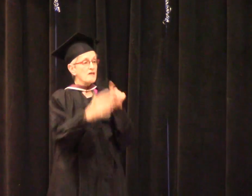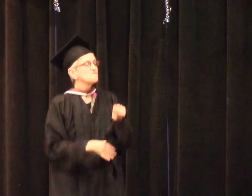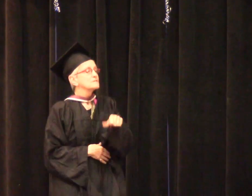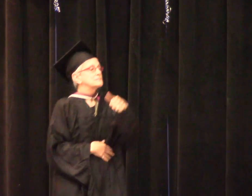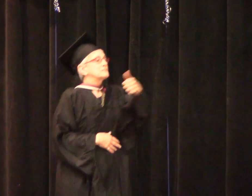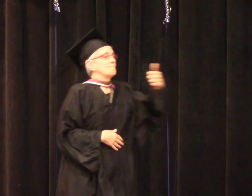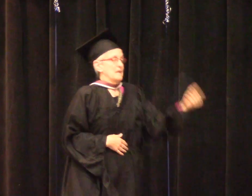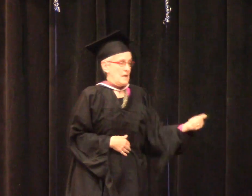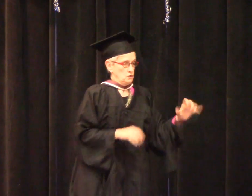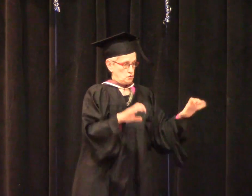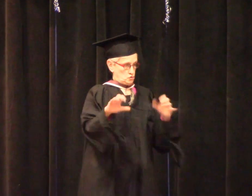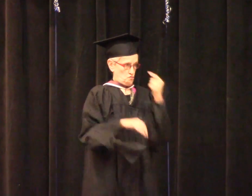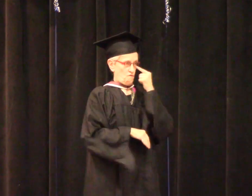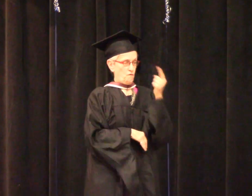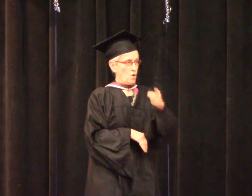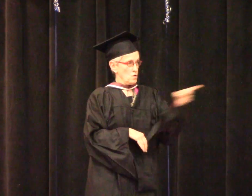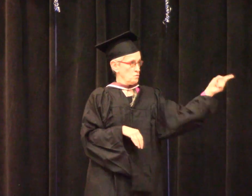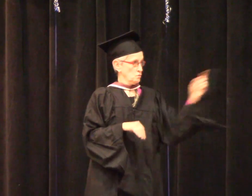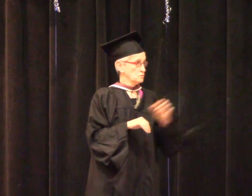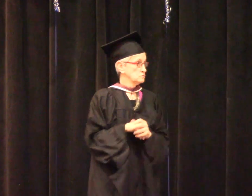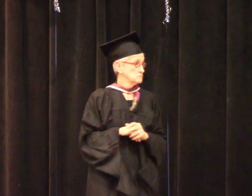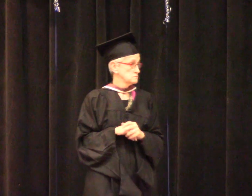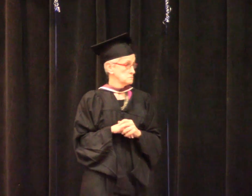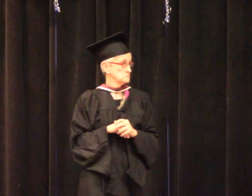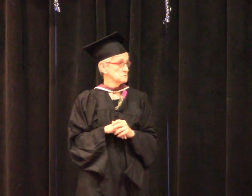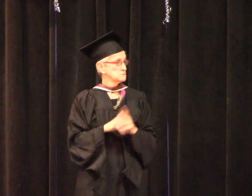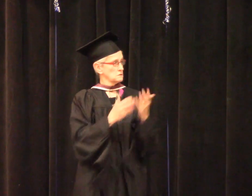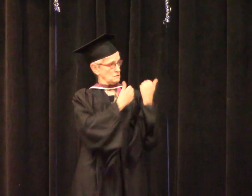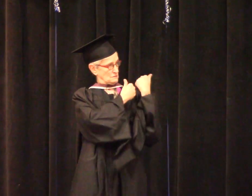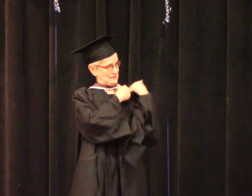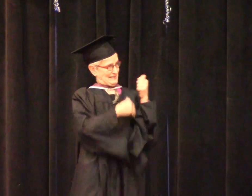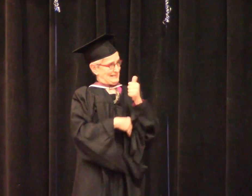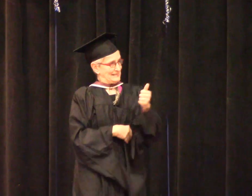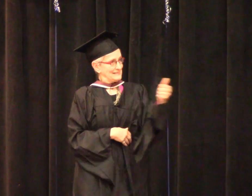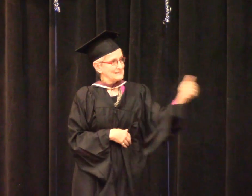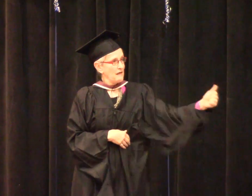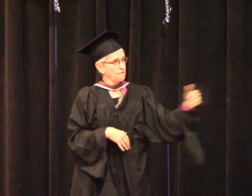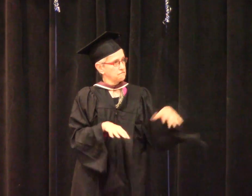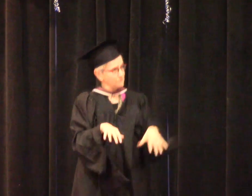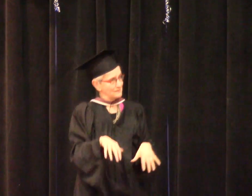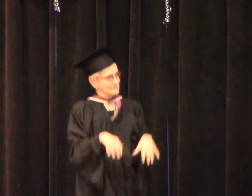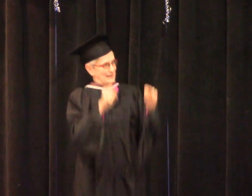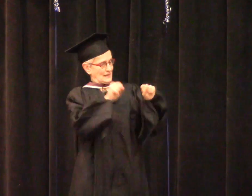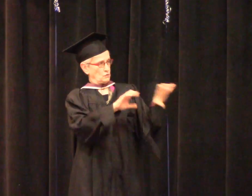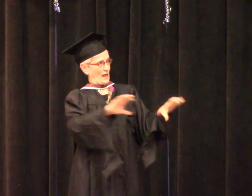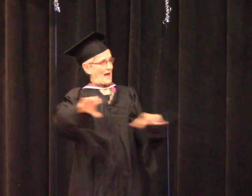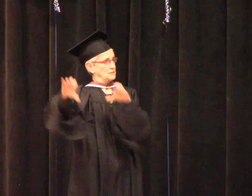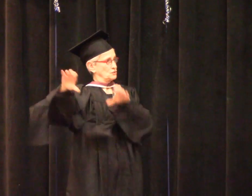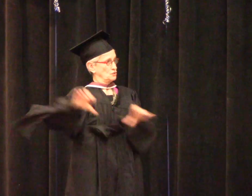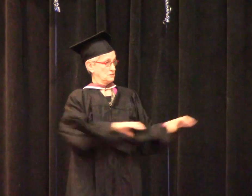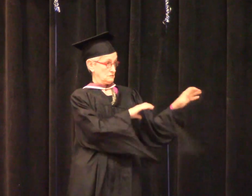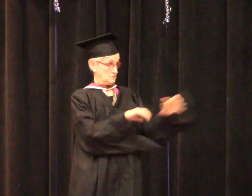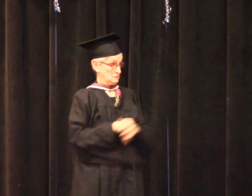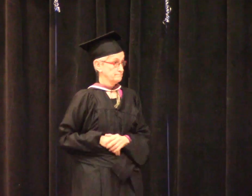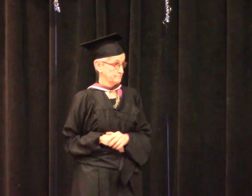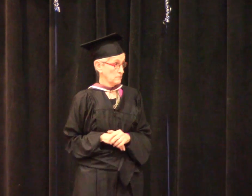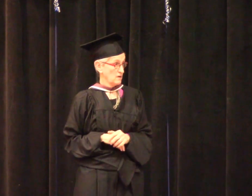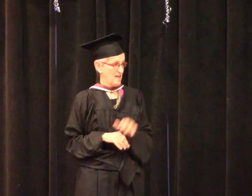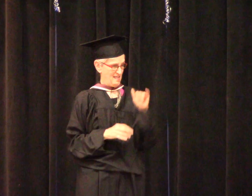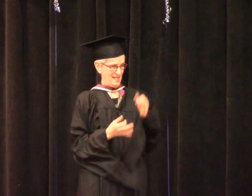don't wait for anybody to do anything for you. Take the initiative yourself. You have to take action